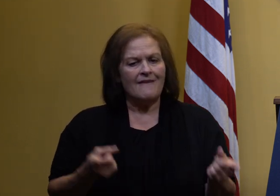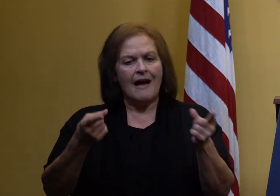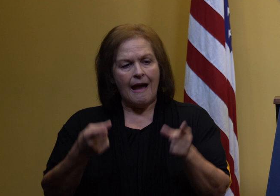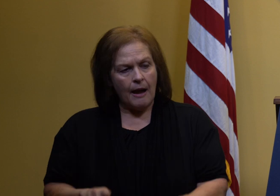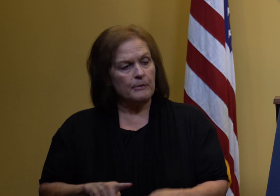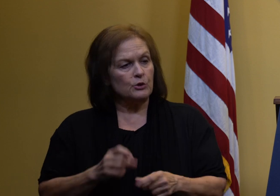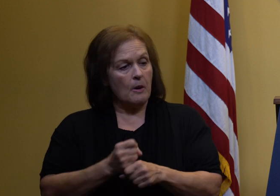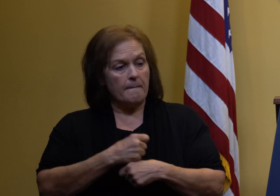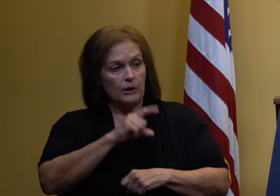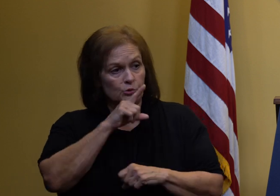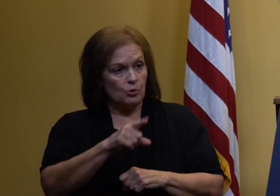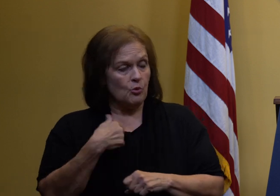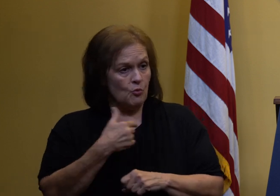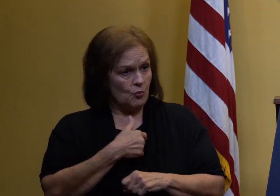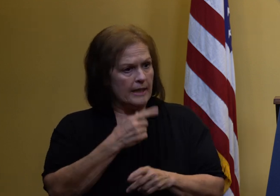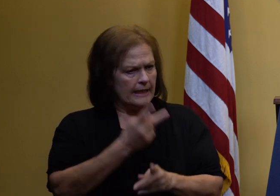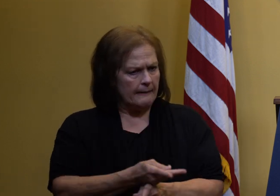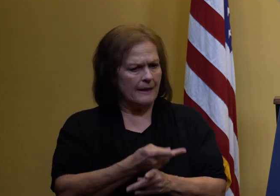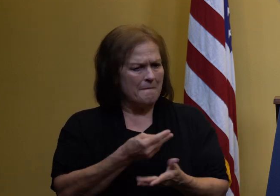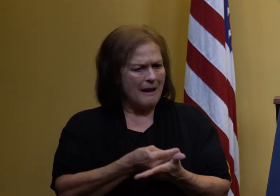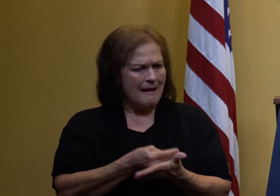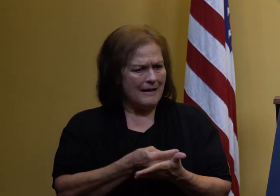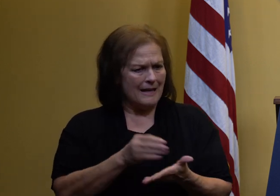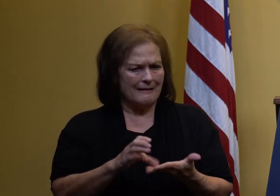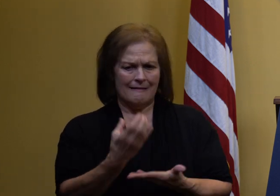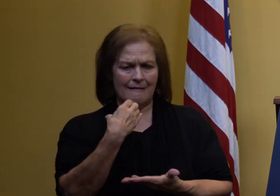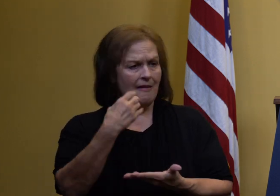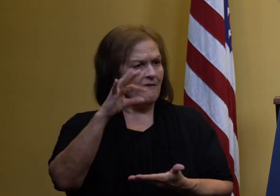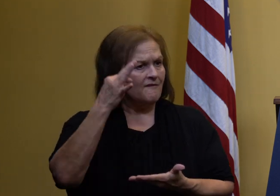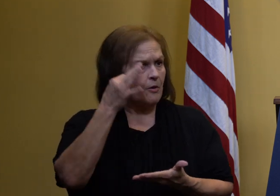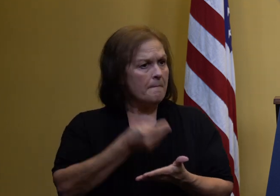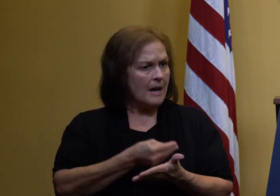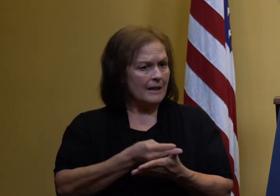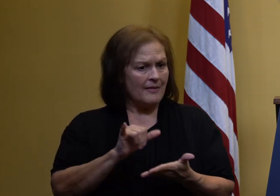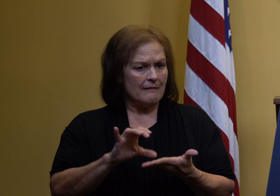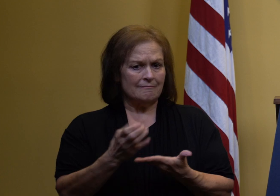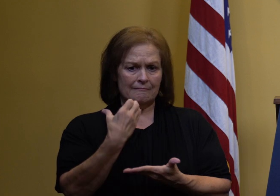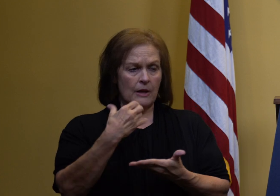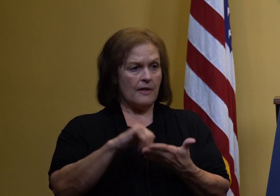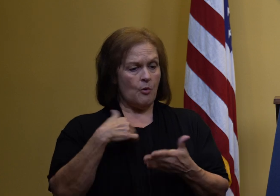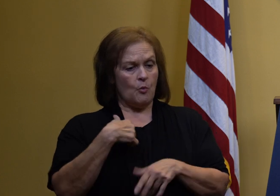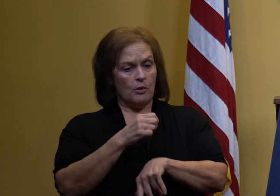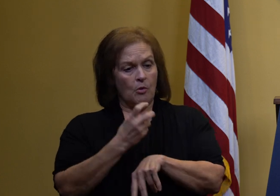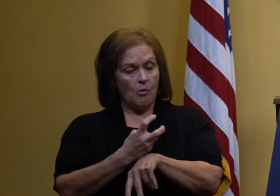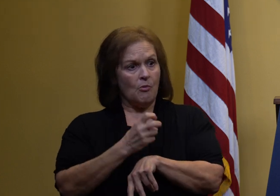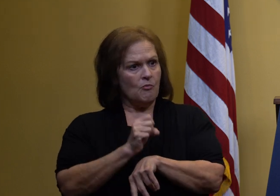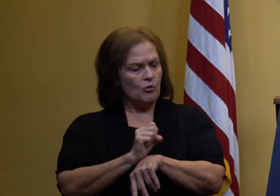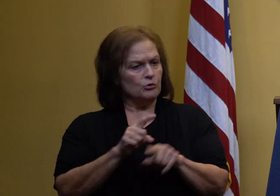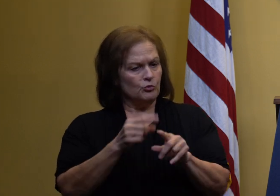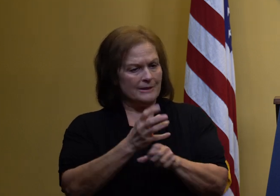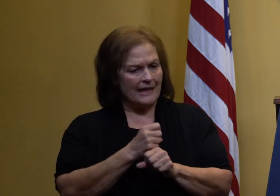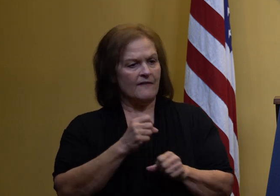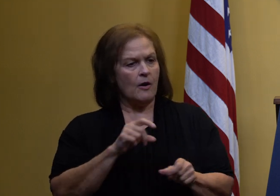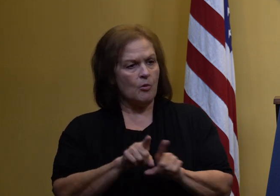in order to ensure that we keep the federal dollars that we've worked so hard not only to receive, but to